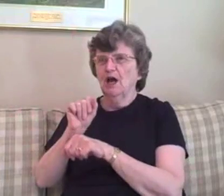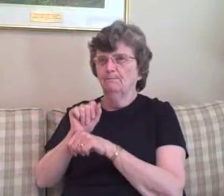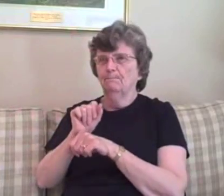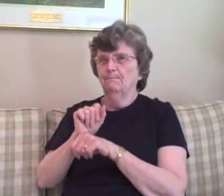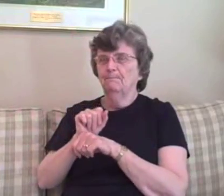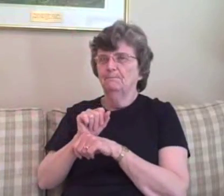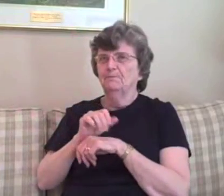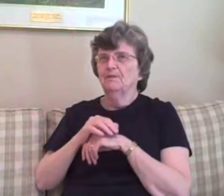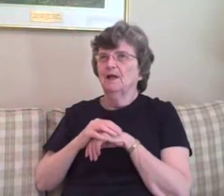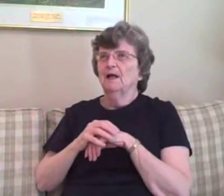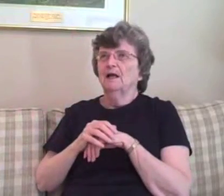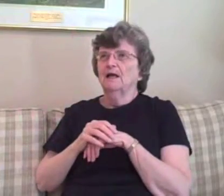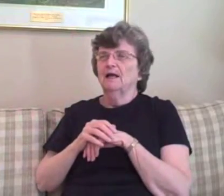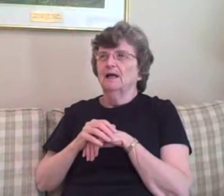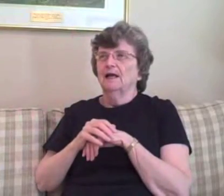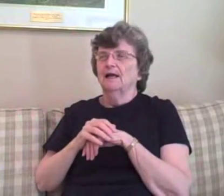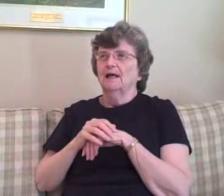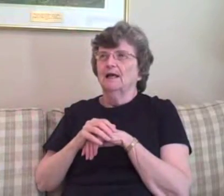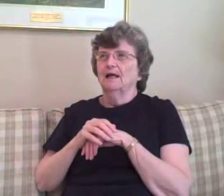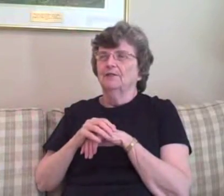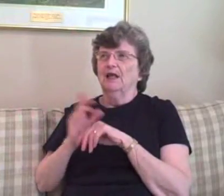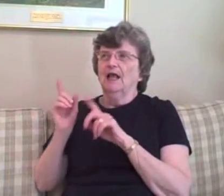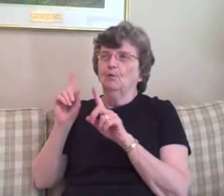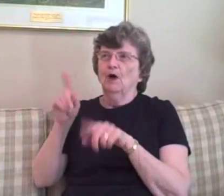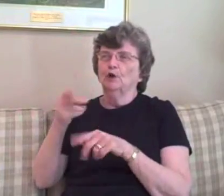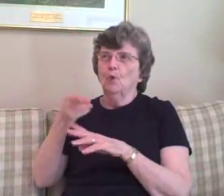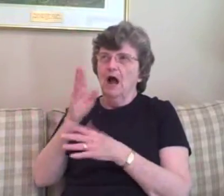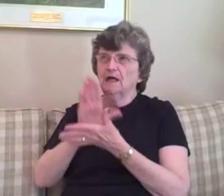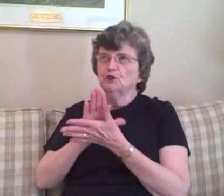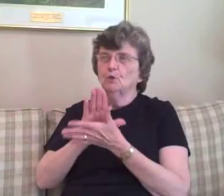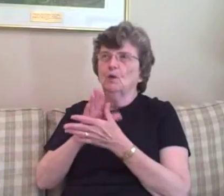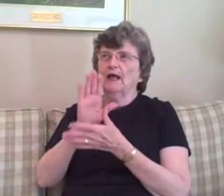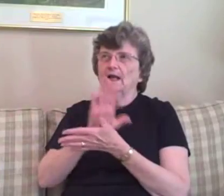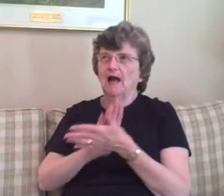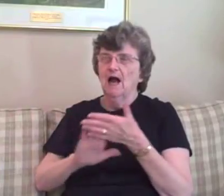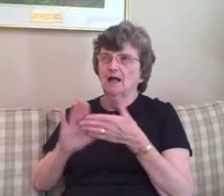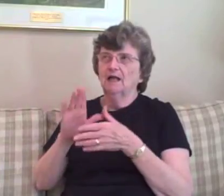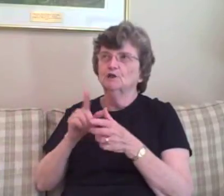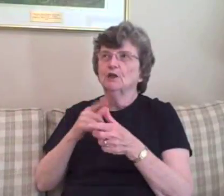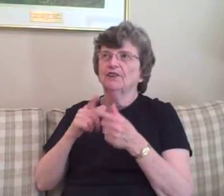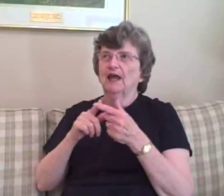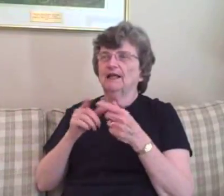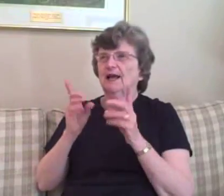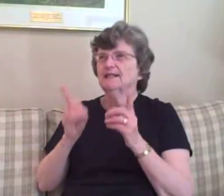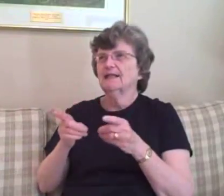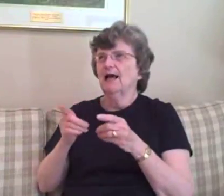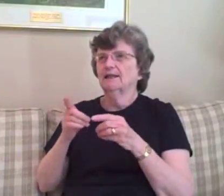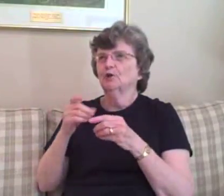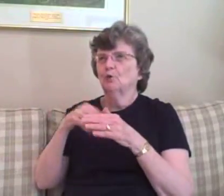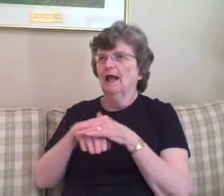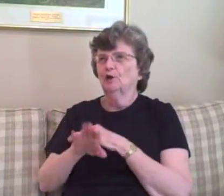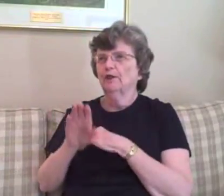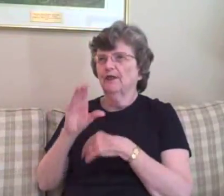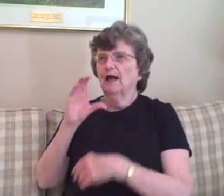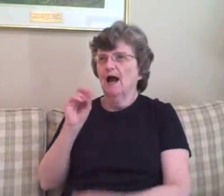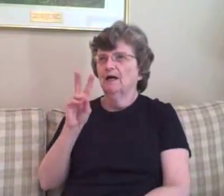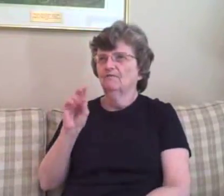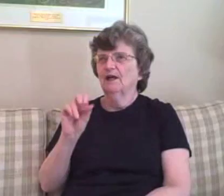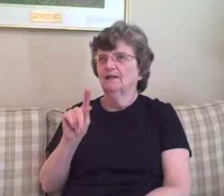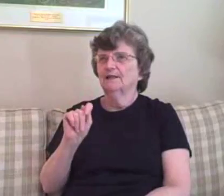Peoria because that's where my father's work was. I went to high school and then on to college, and I decided